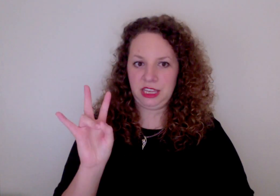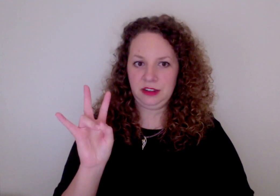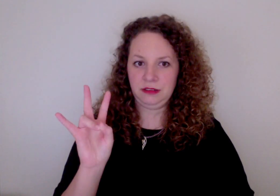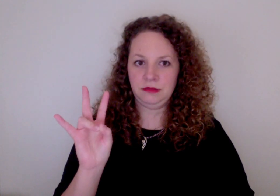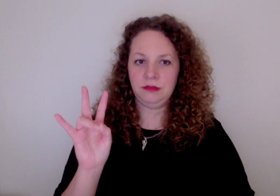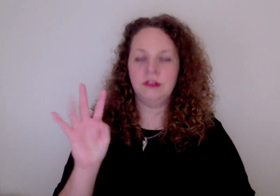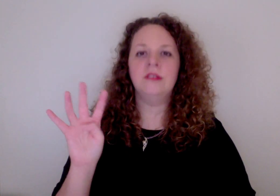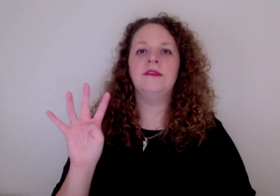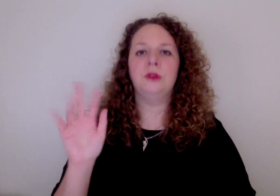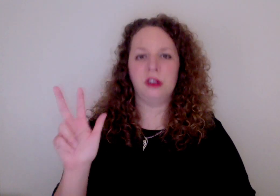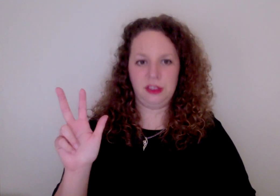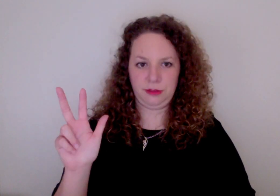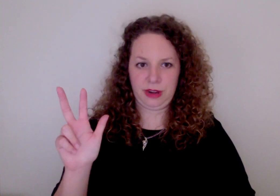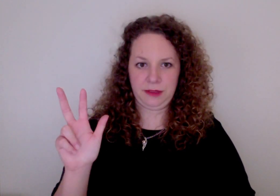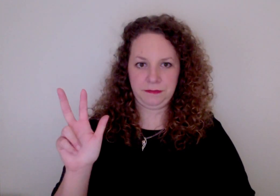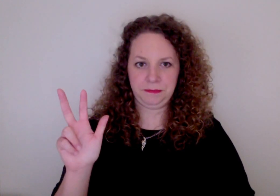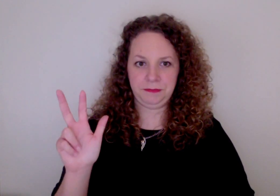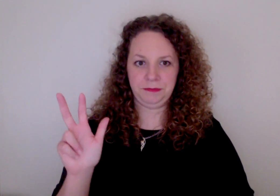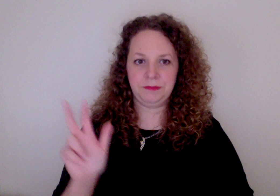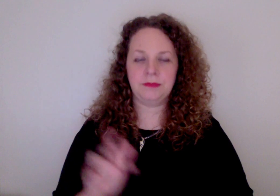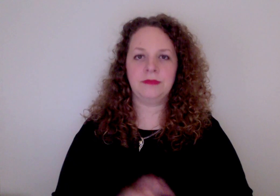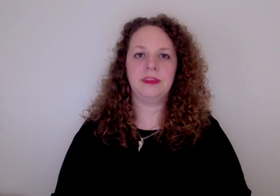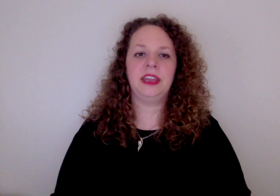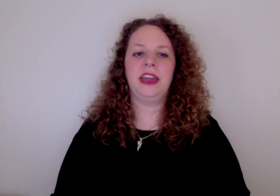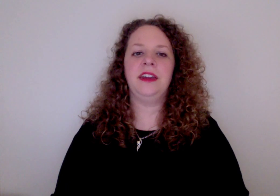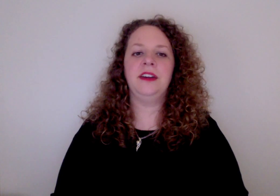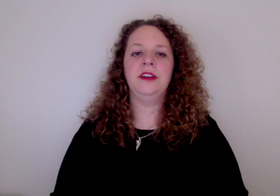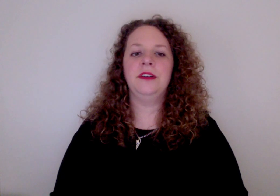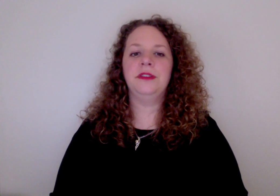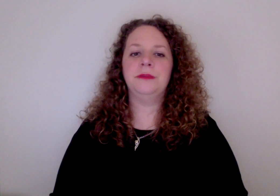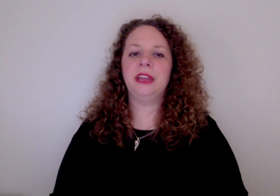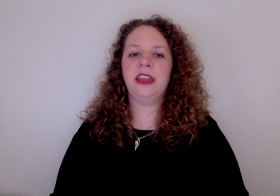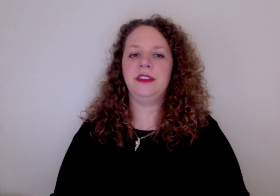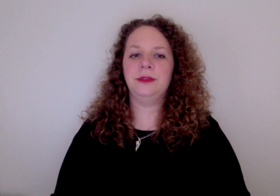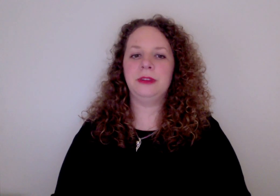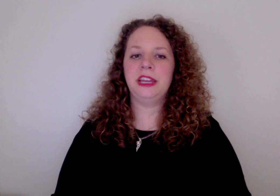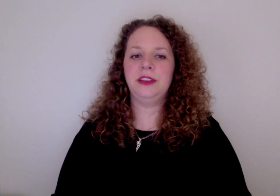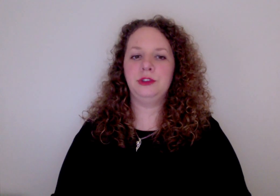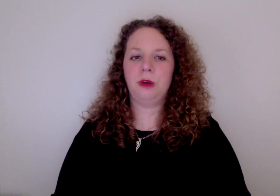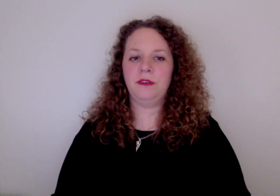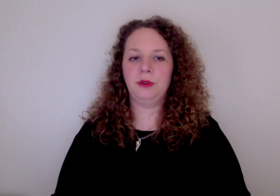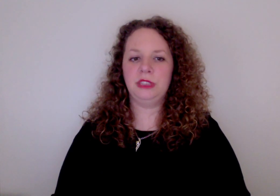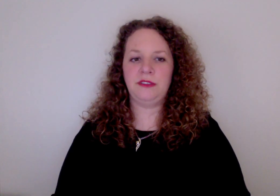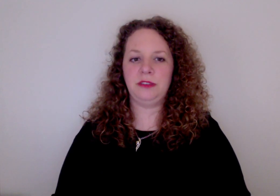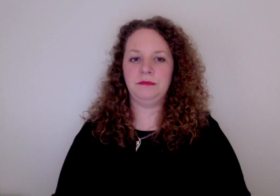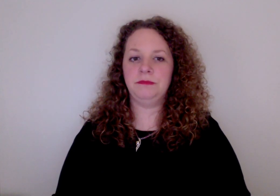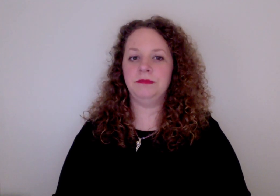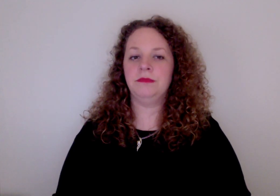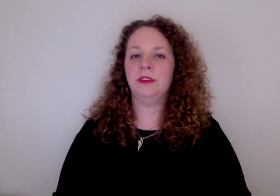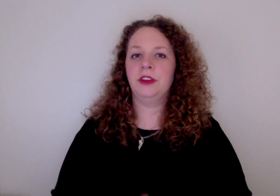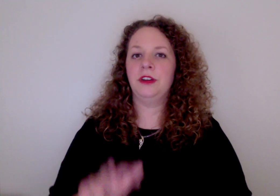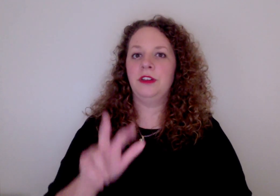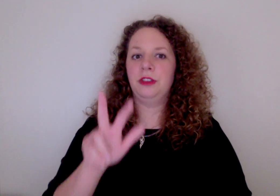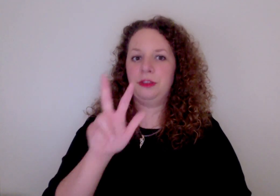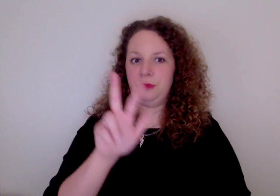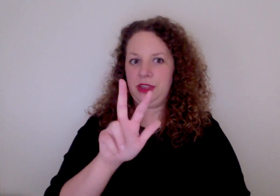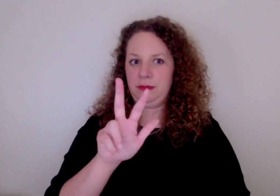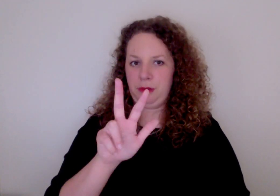17, 43. Okay, 3, 3, 1207. 3, palm